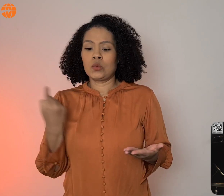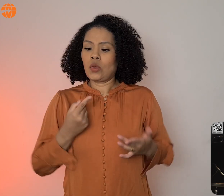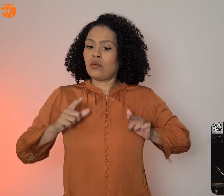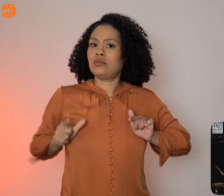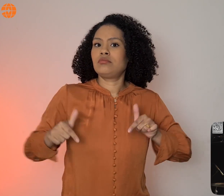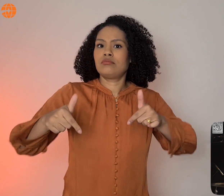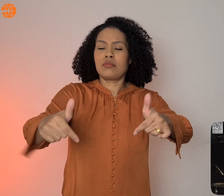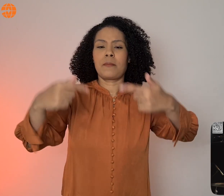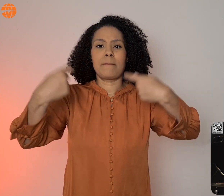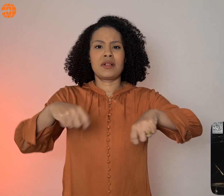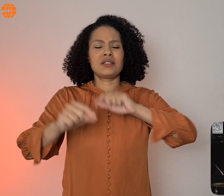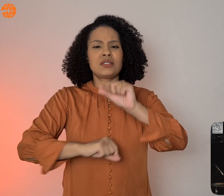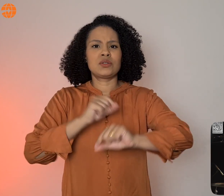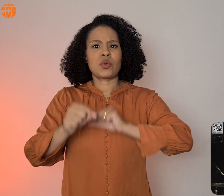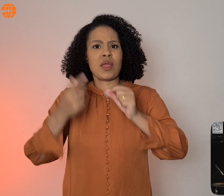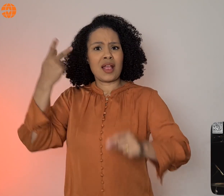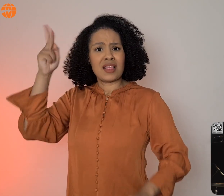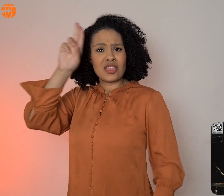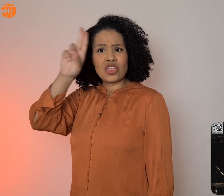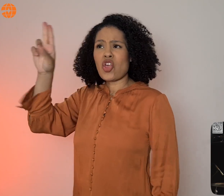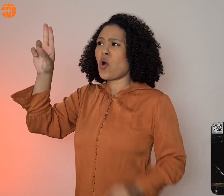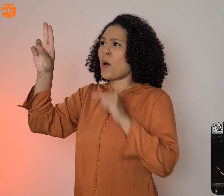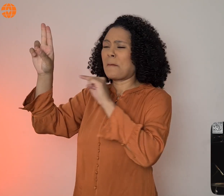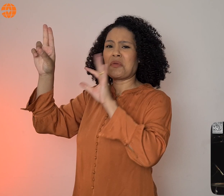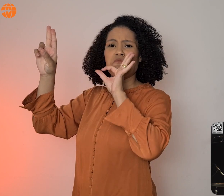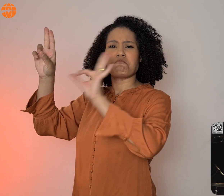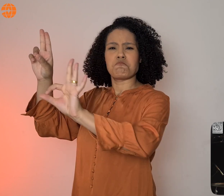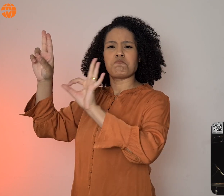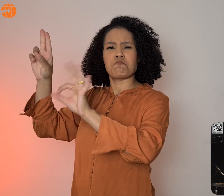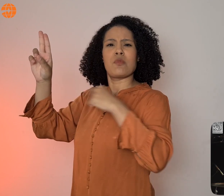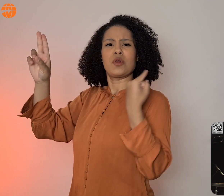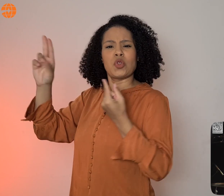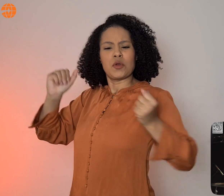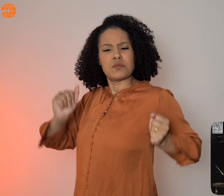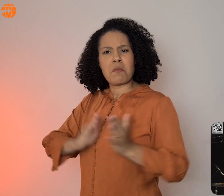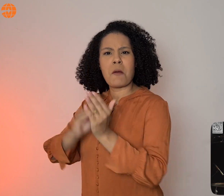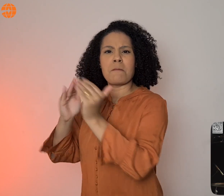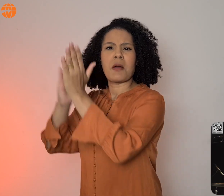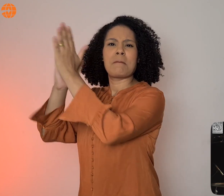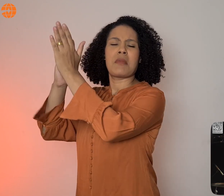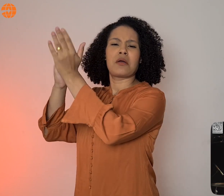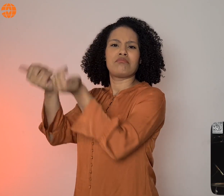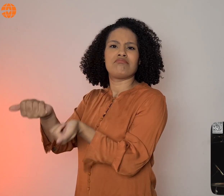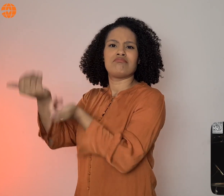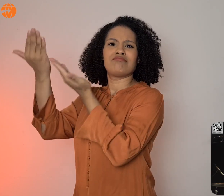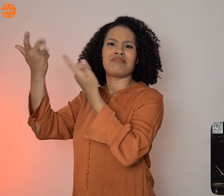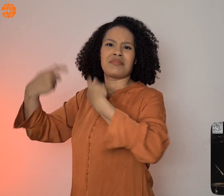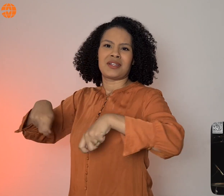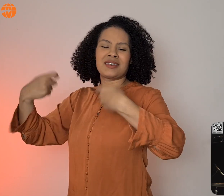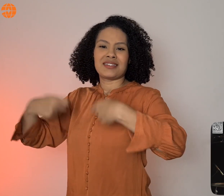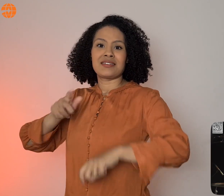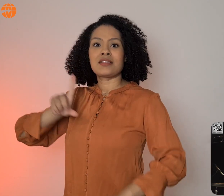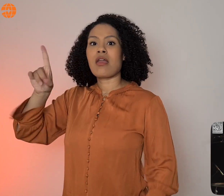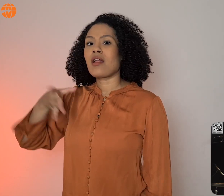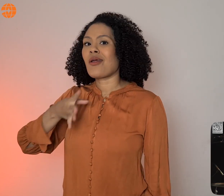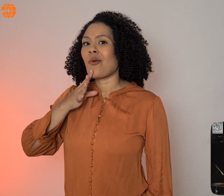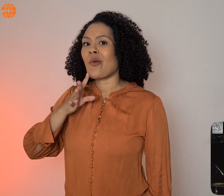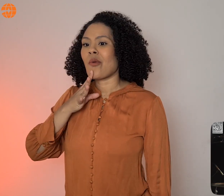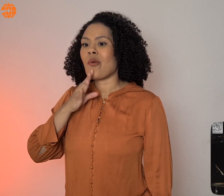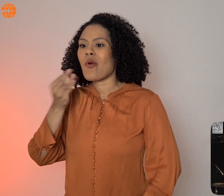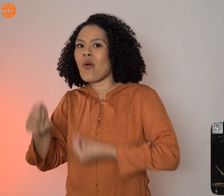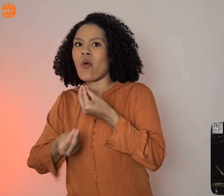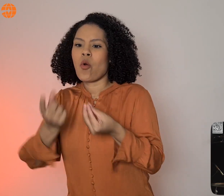reputation. Então é isso que nós fazemos, nós bendizemos a Ele e o nome dele é a reputação dele. It's how he is known. É a forma como ele é